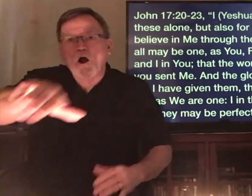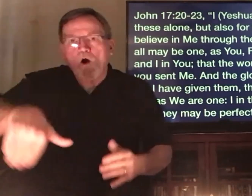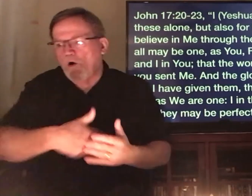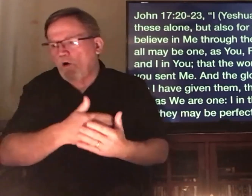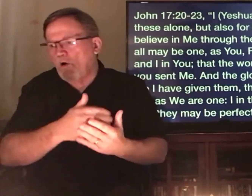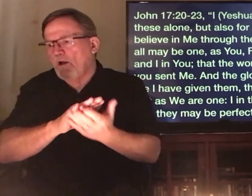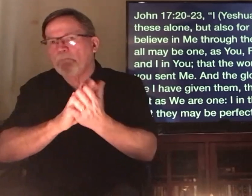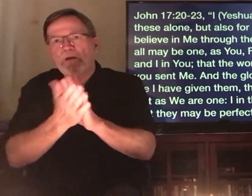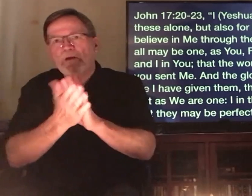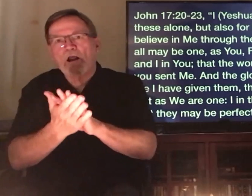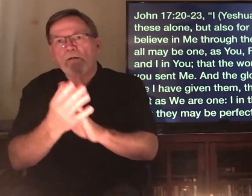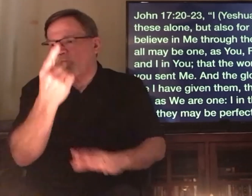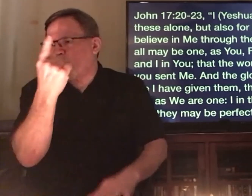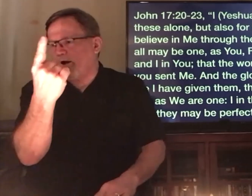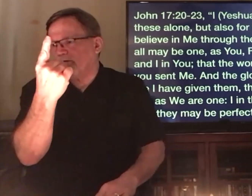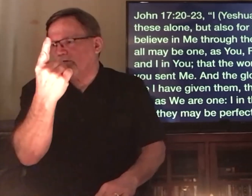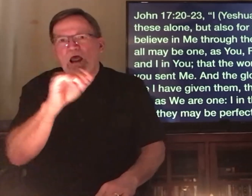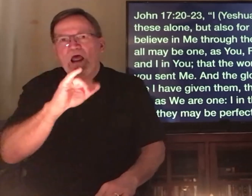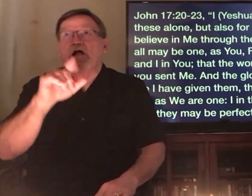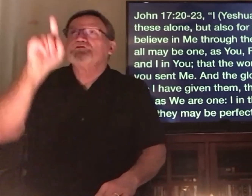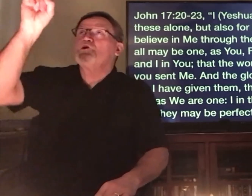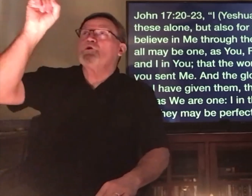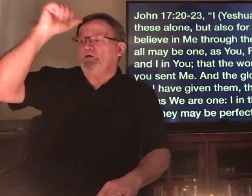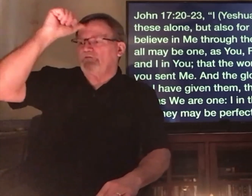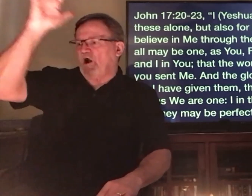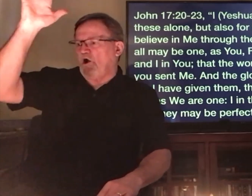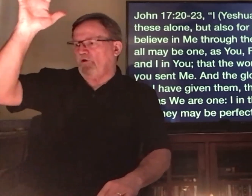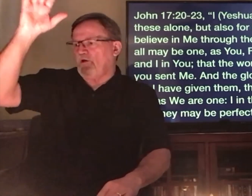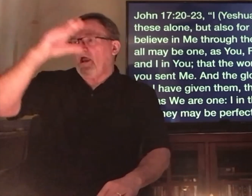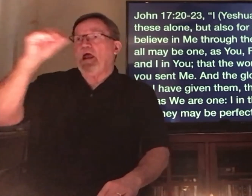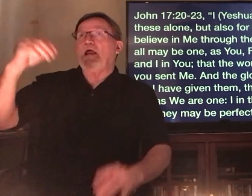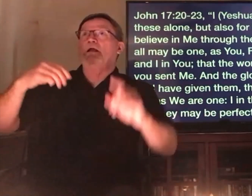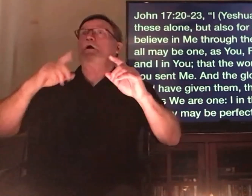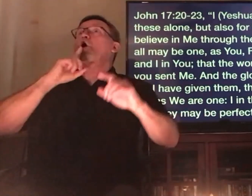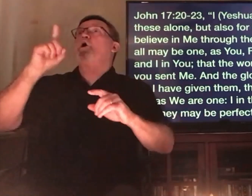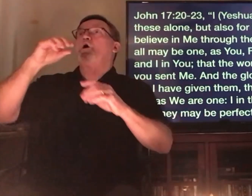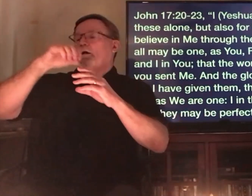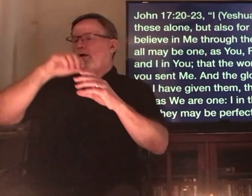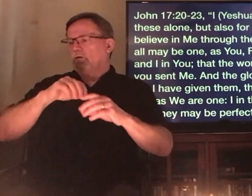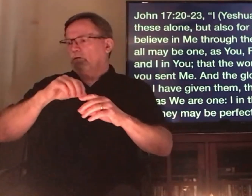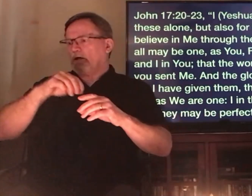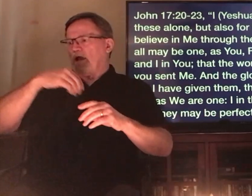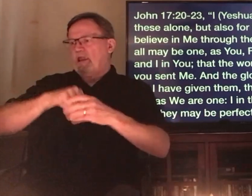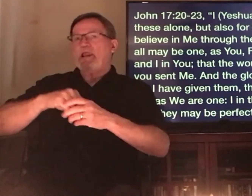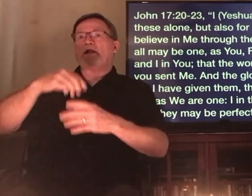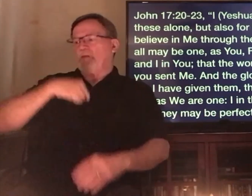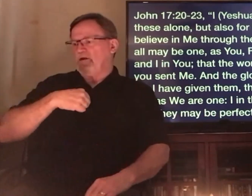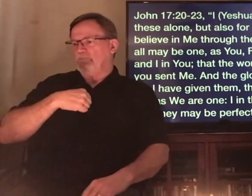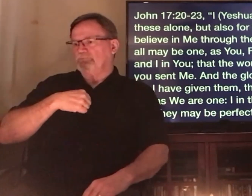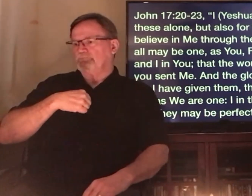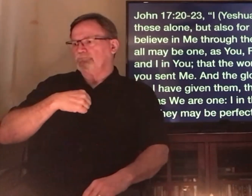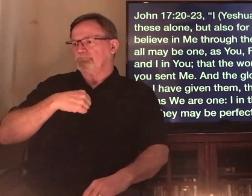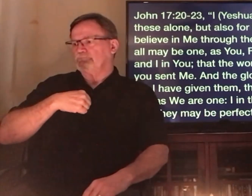is one body, one spirit, just that you would call one hope of your